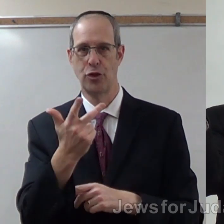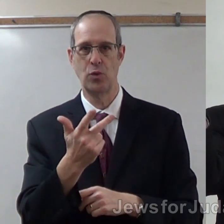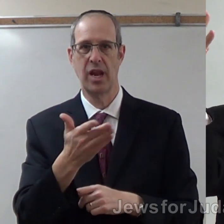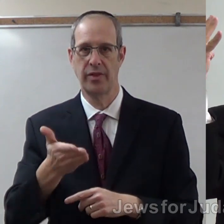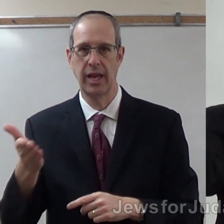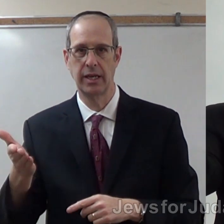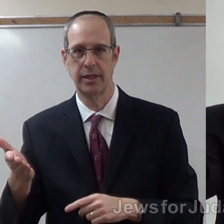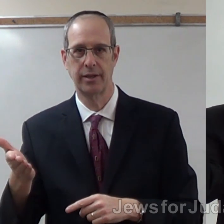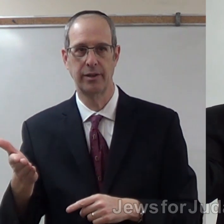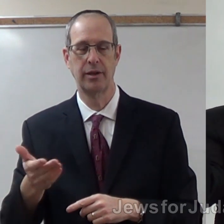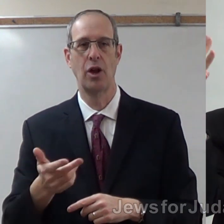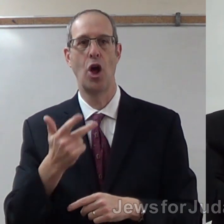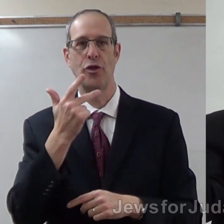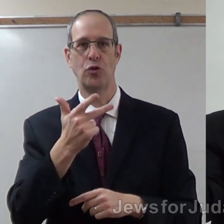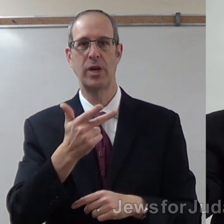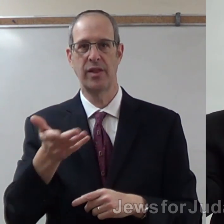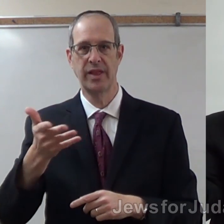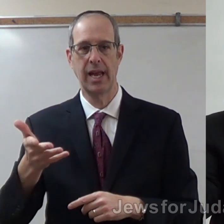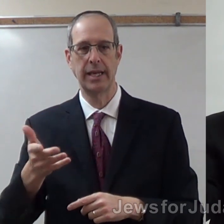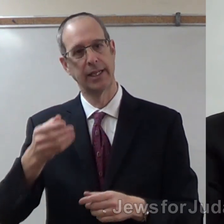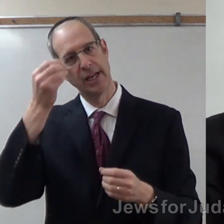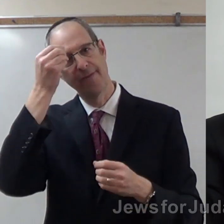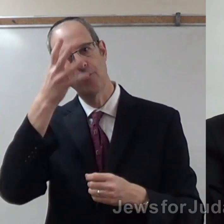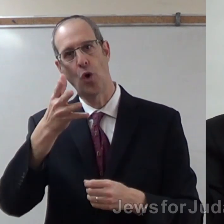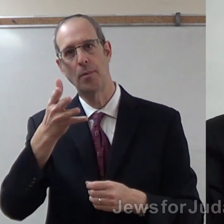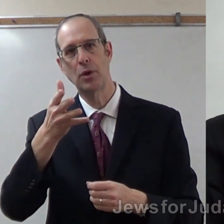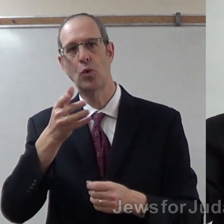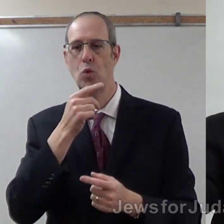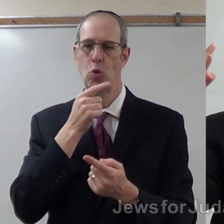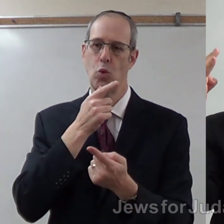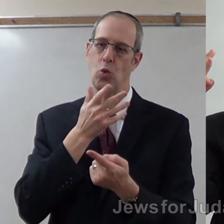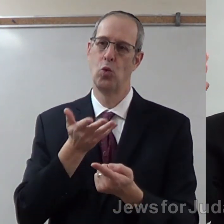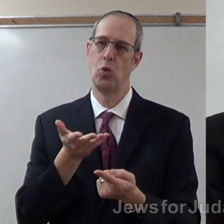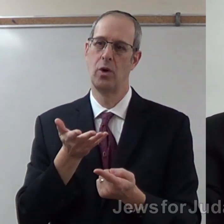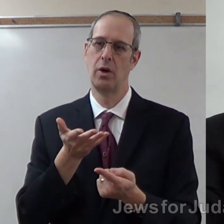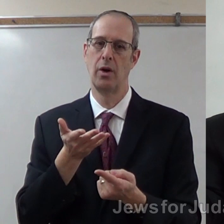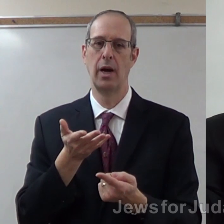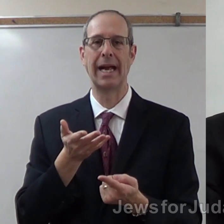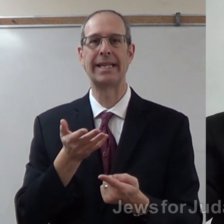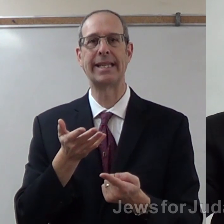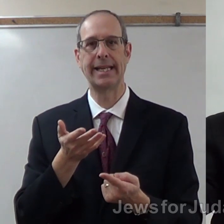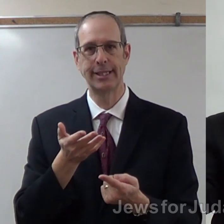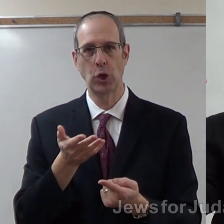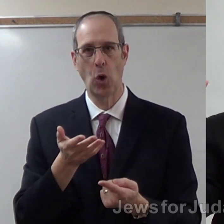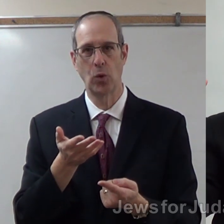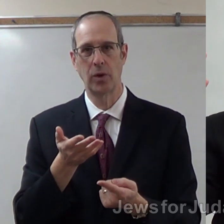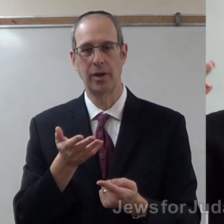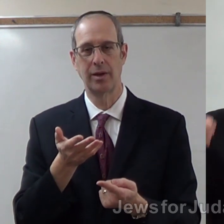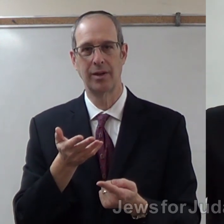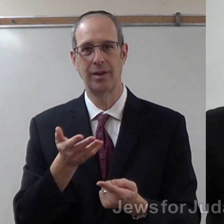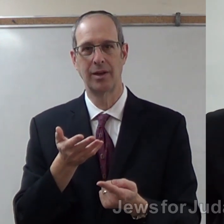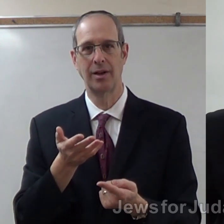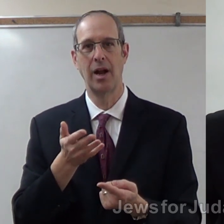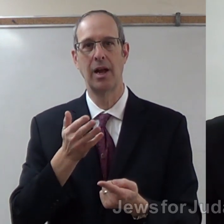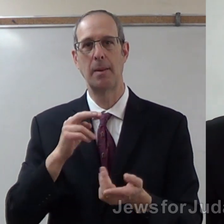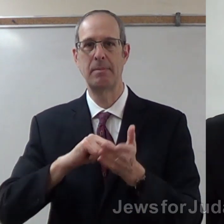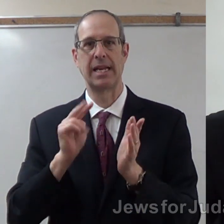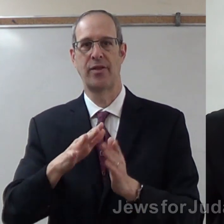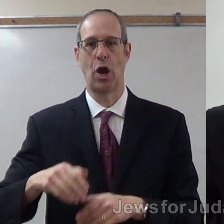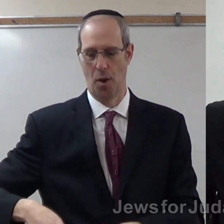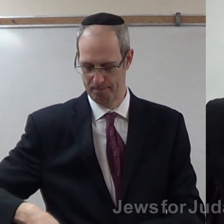things. Three things tell you about a person: kiso, their